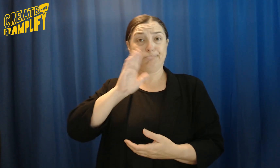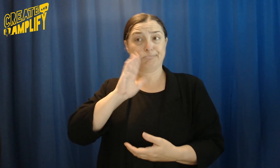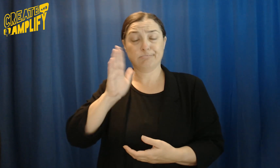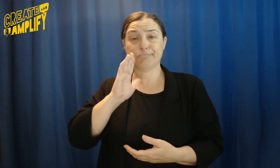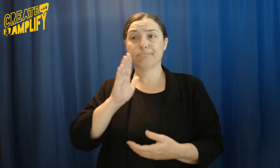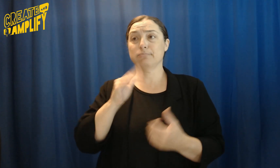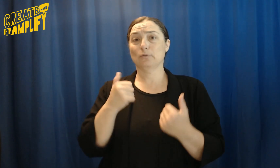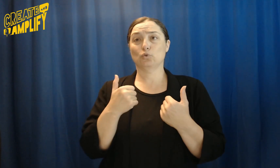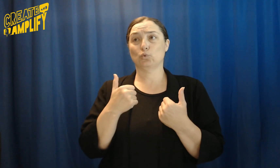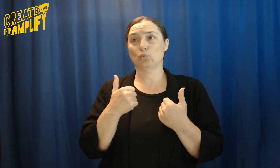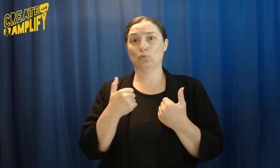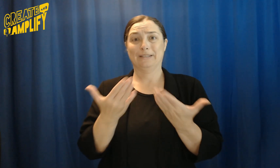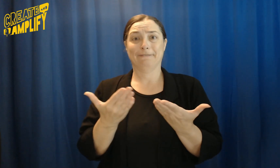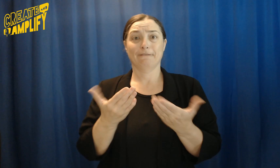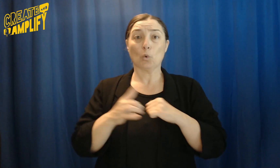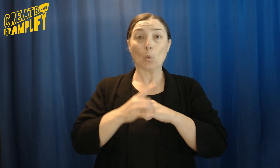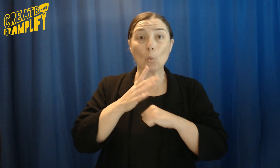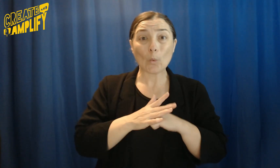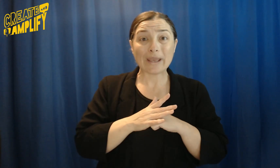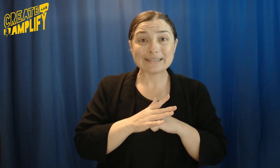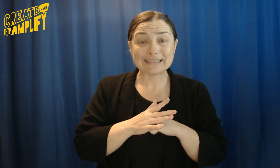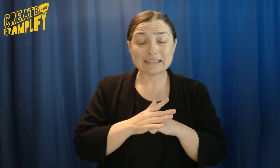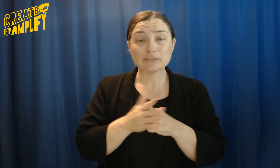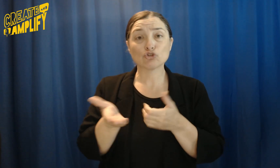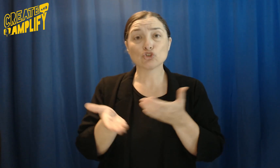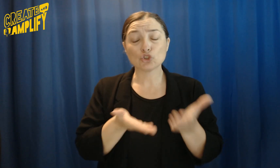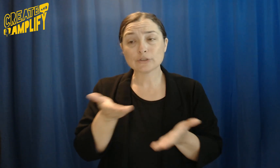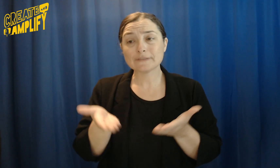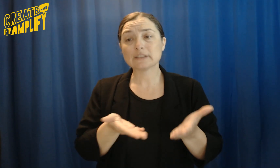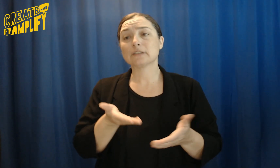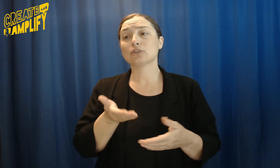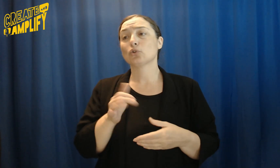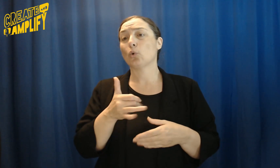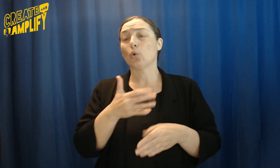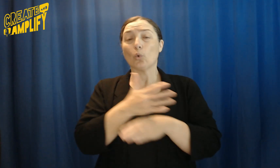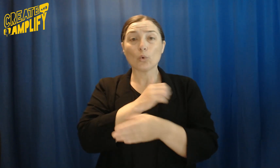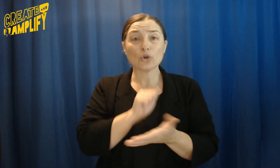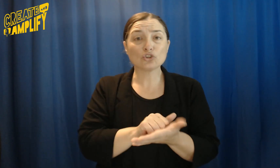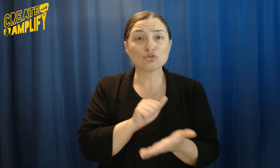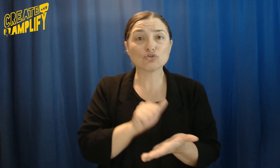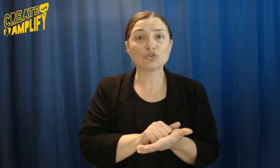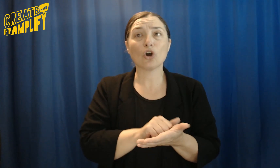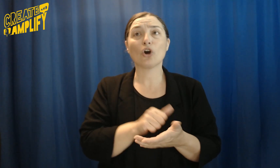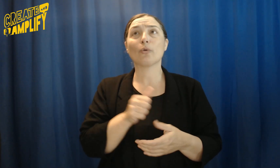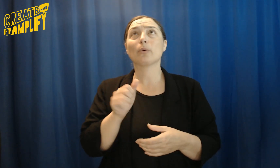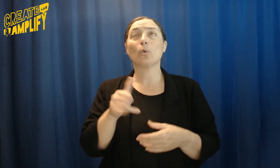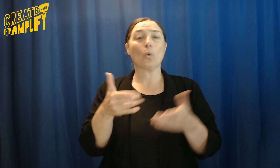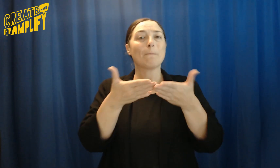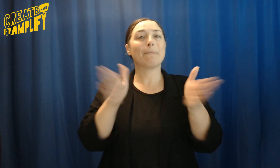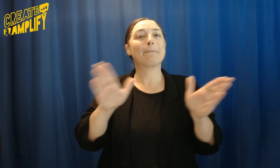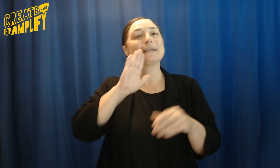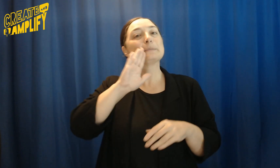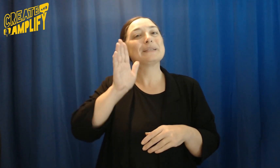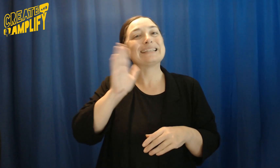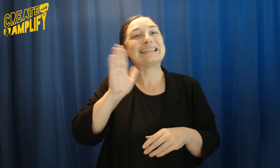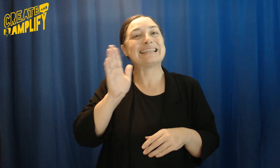or running a workshop or doing some public speaking, it's all energy